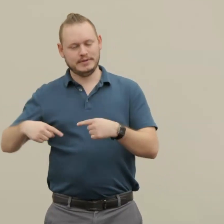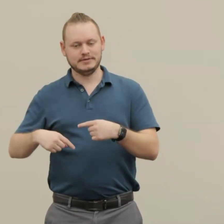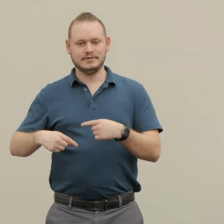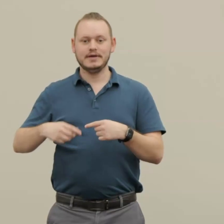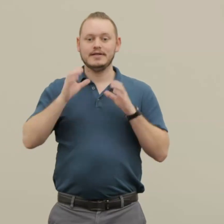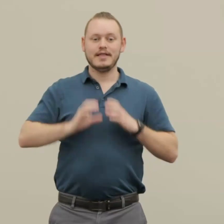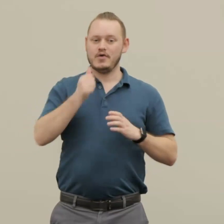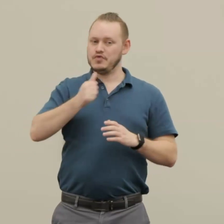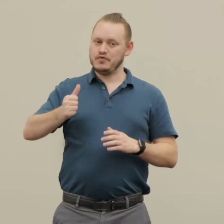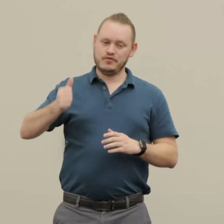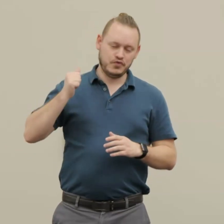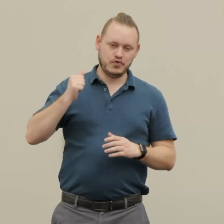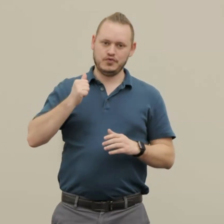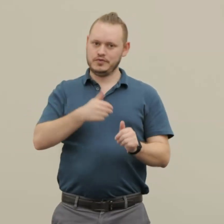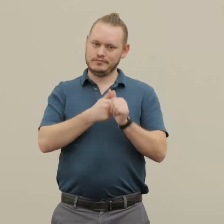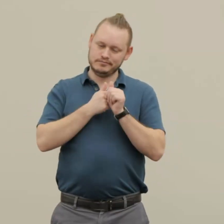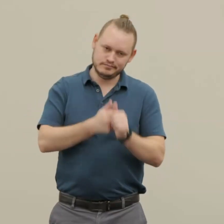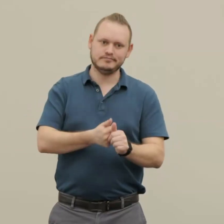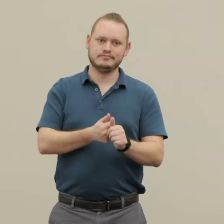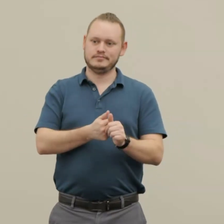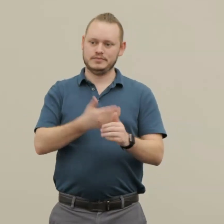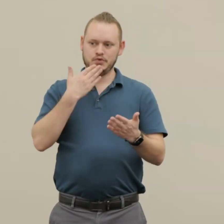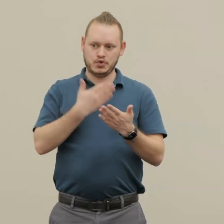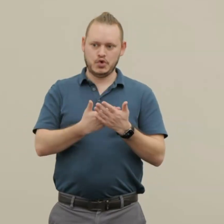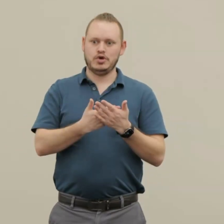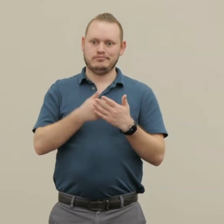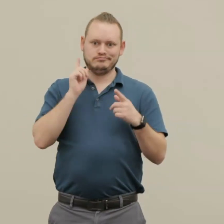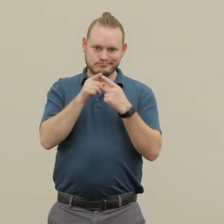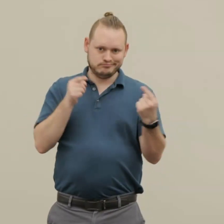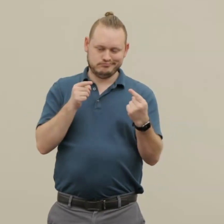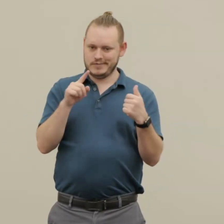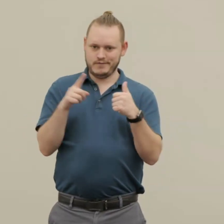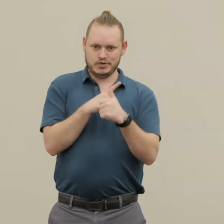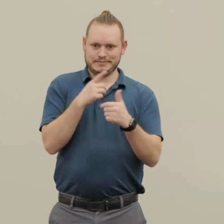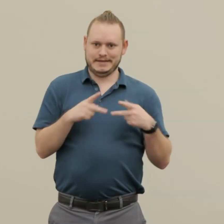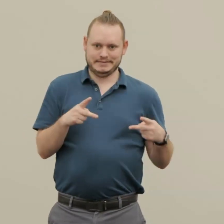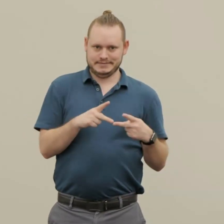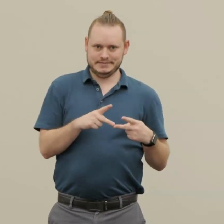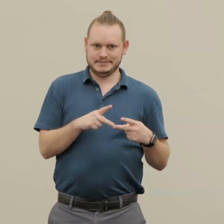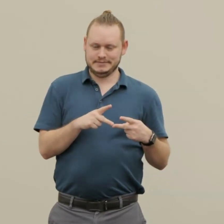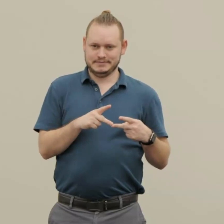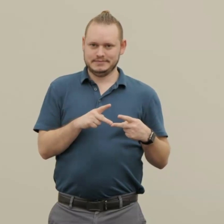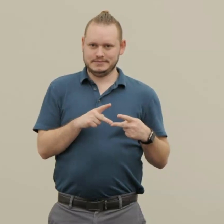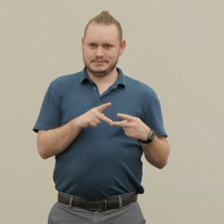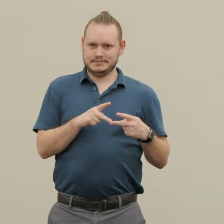they refuse to do a good contrast in the first place. They were sticking too closely to